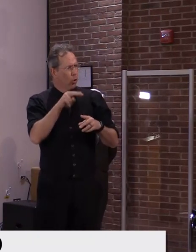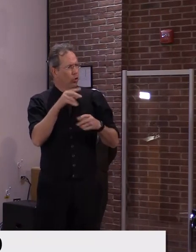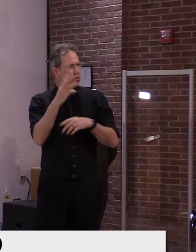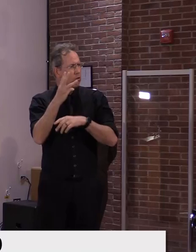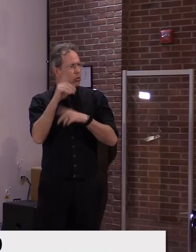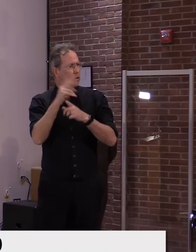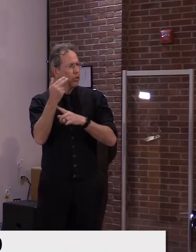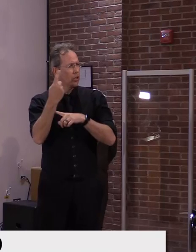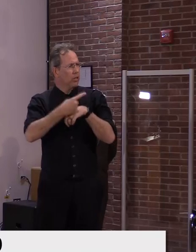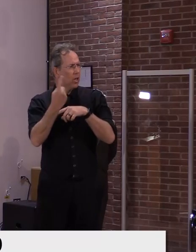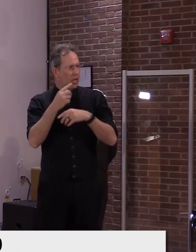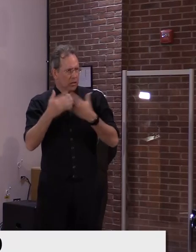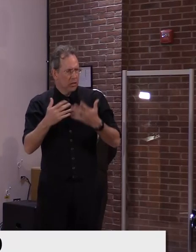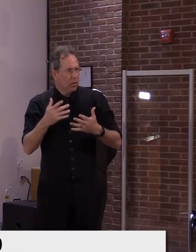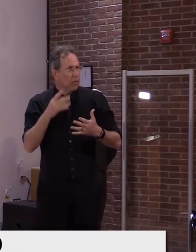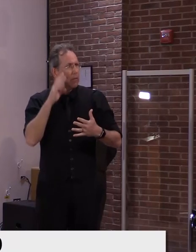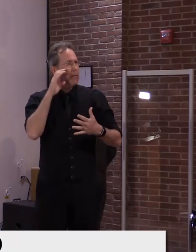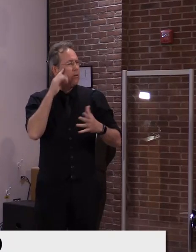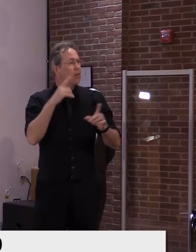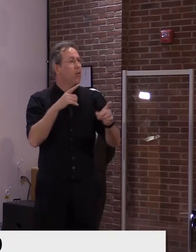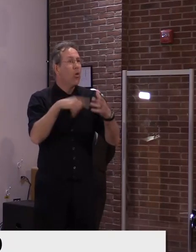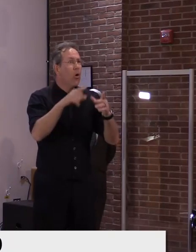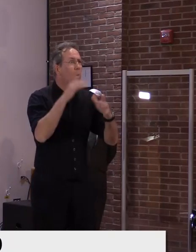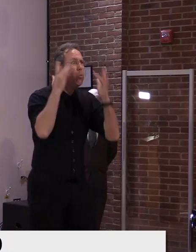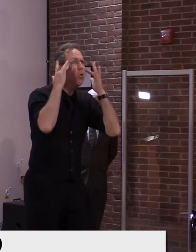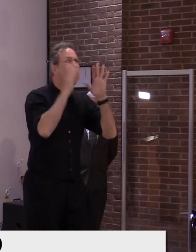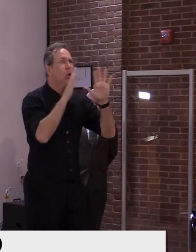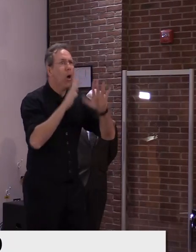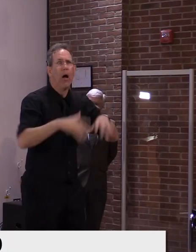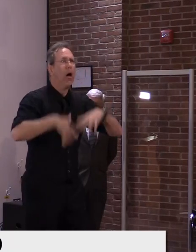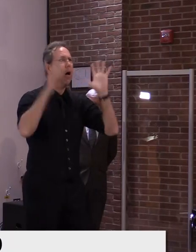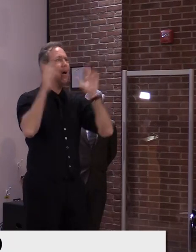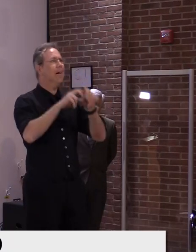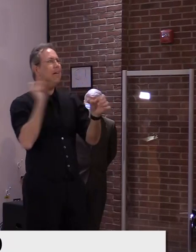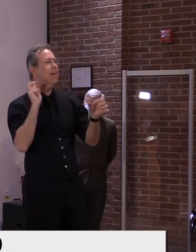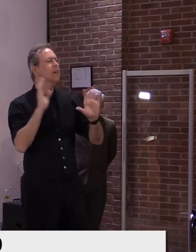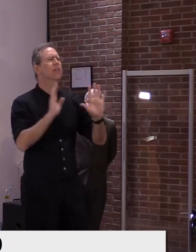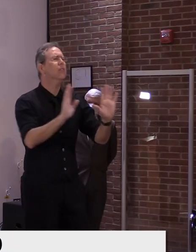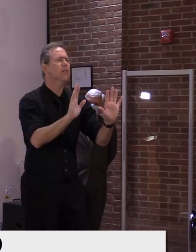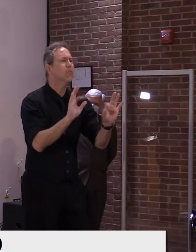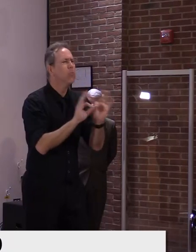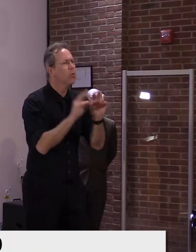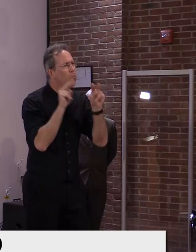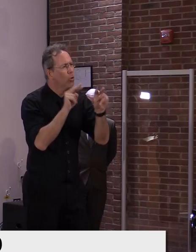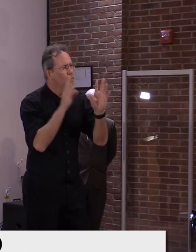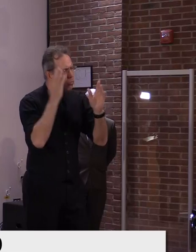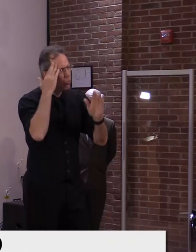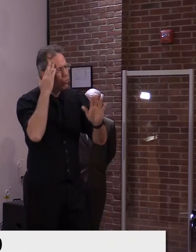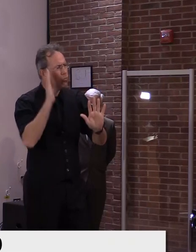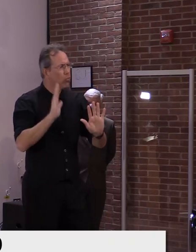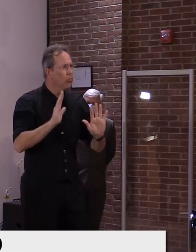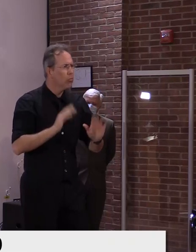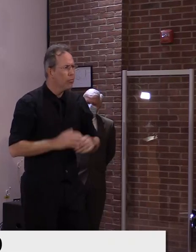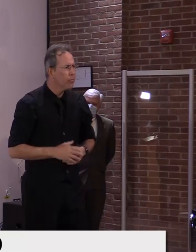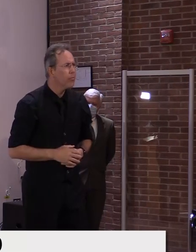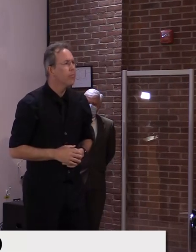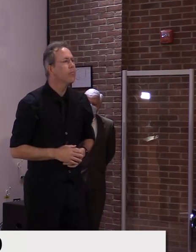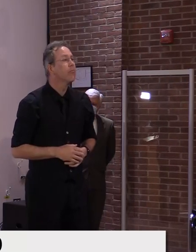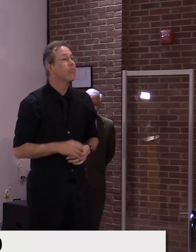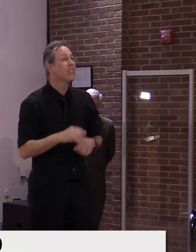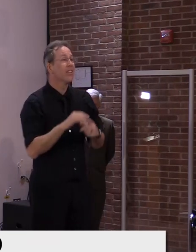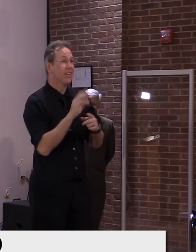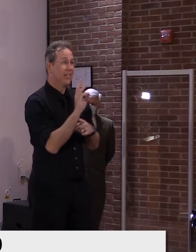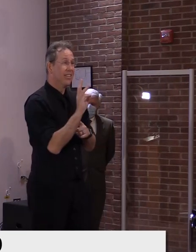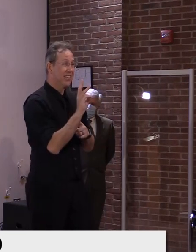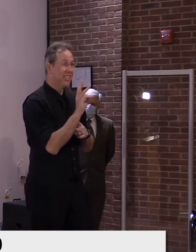this pause was put on, there really are 6,000 women out there as opposed to six out there that had this adverse